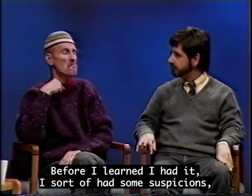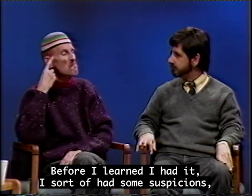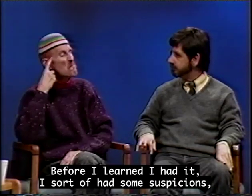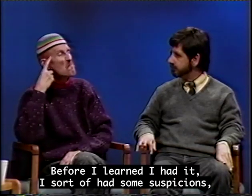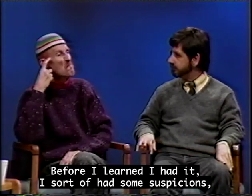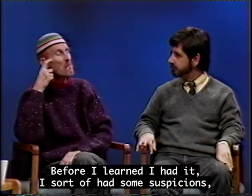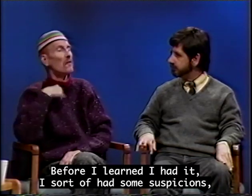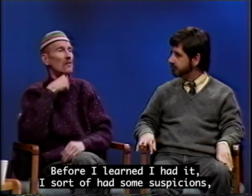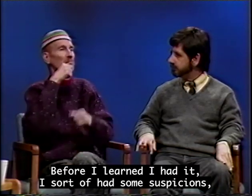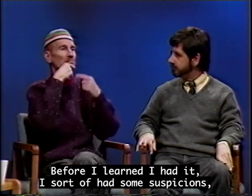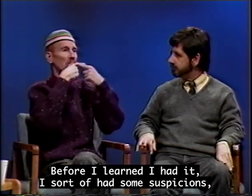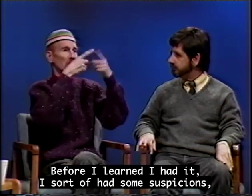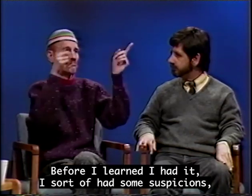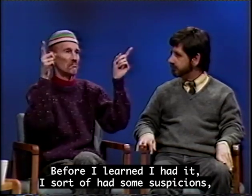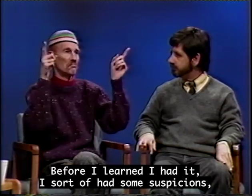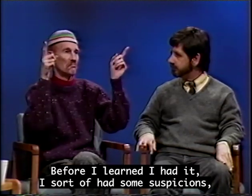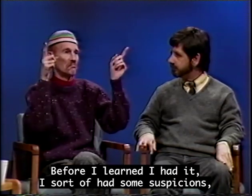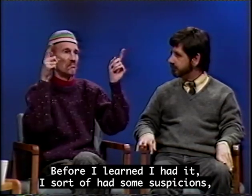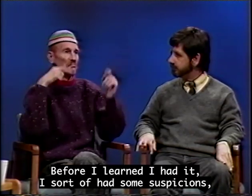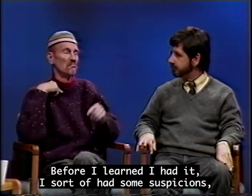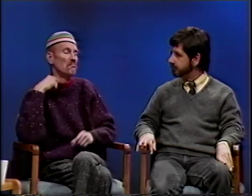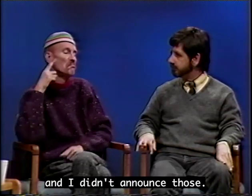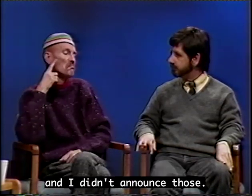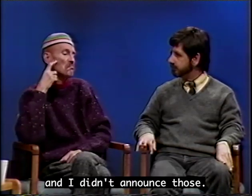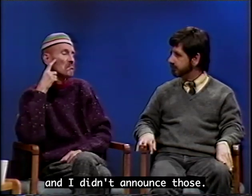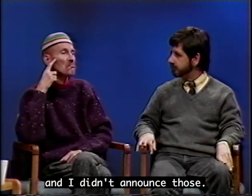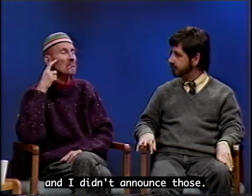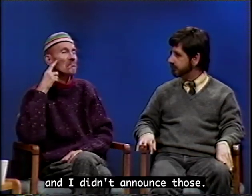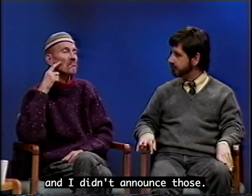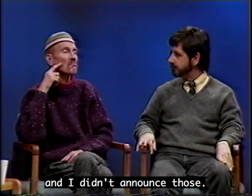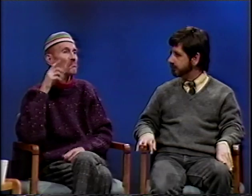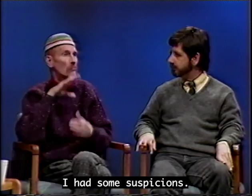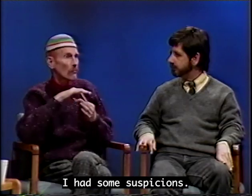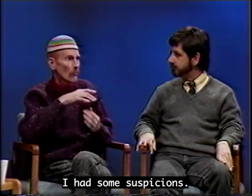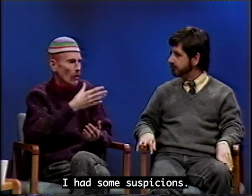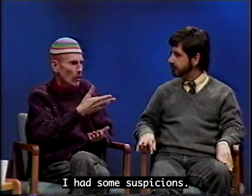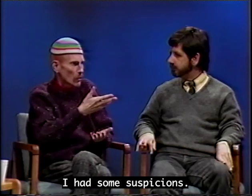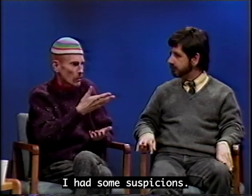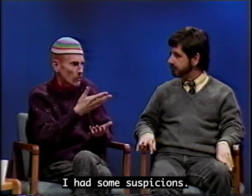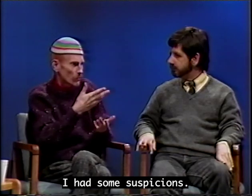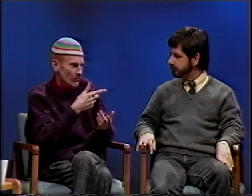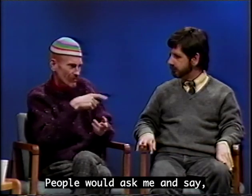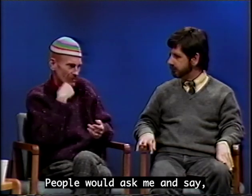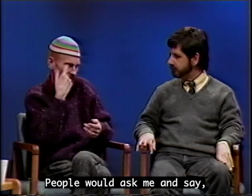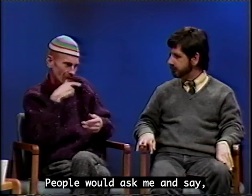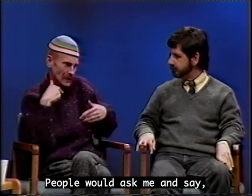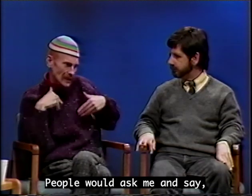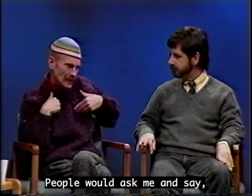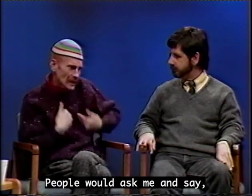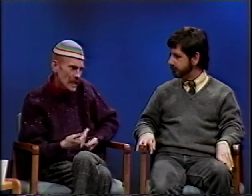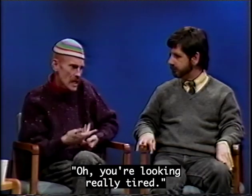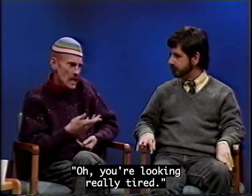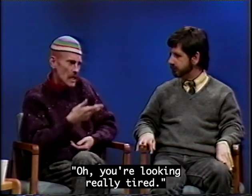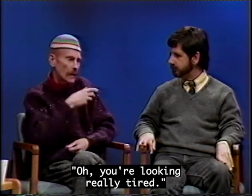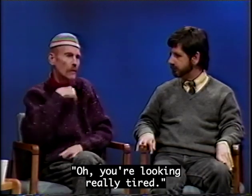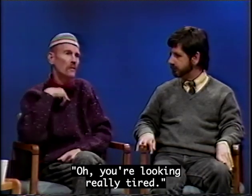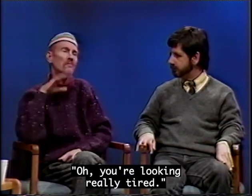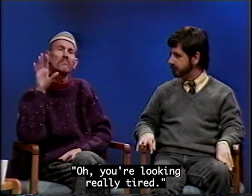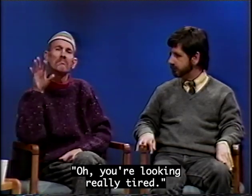Before I learned I had it, I sort of had some suspicions, and I didn't announce those. I had some suspicions. People would ask me, they'd say, oh, you're looking really tired.